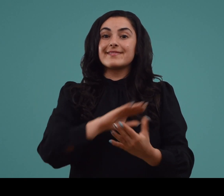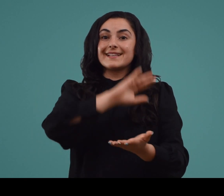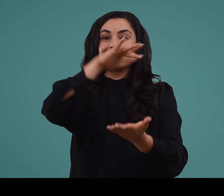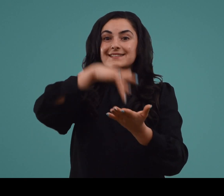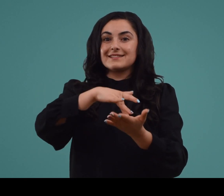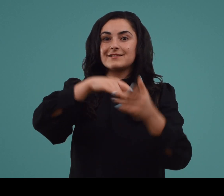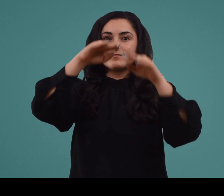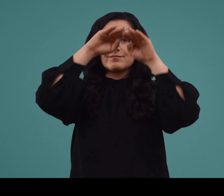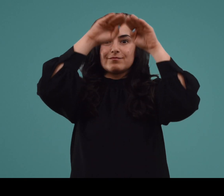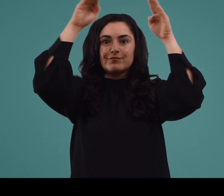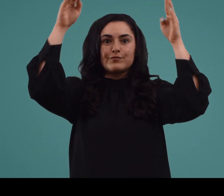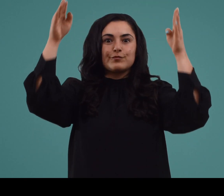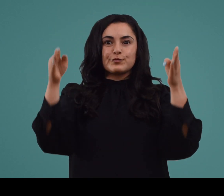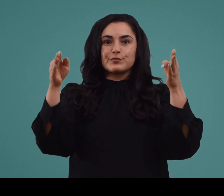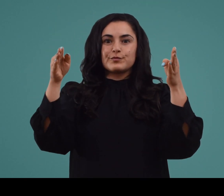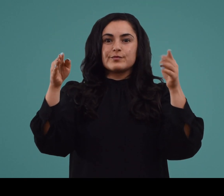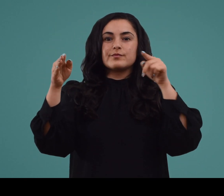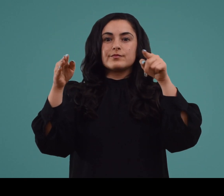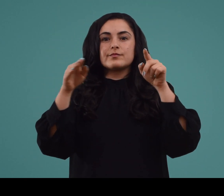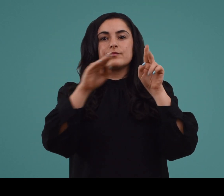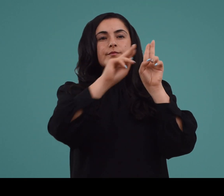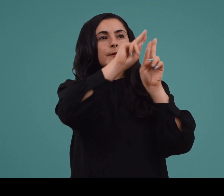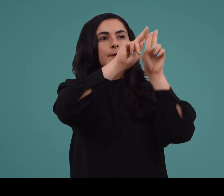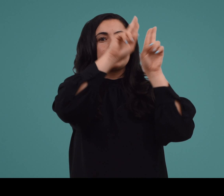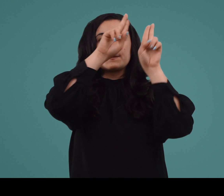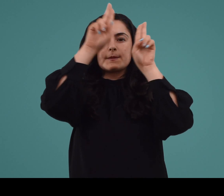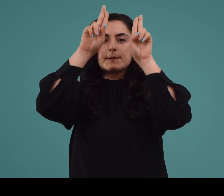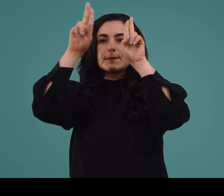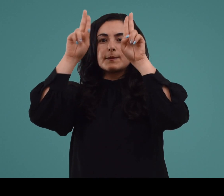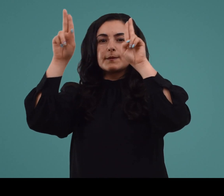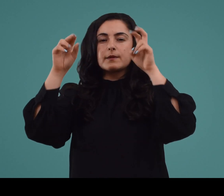The central cupola was paneled with lead sheets.